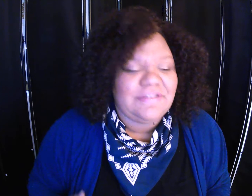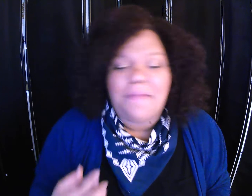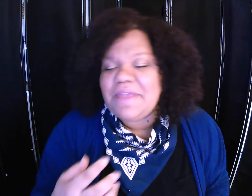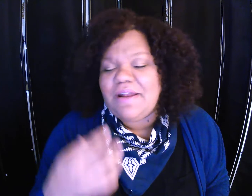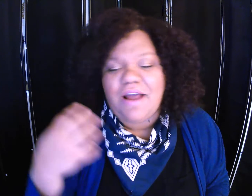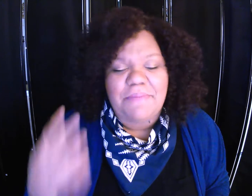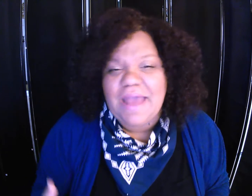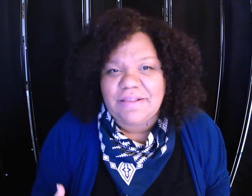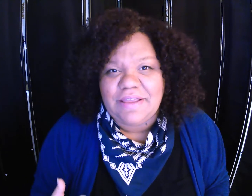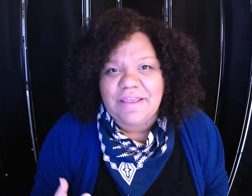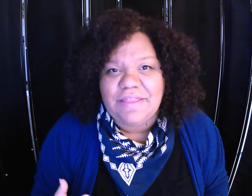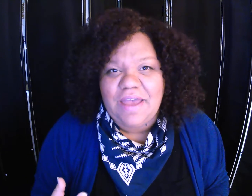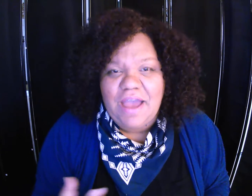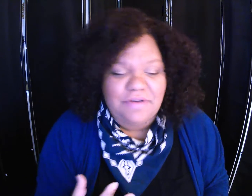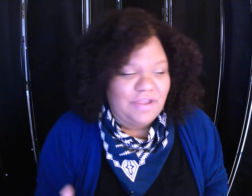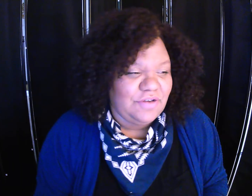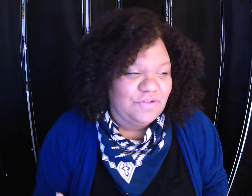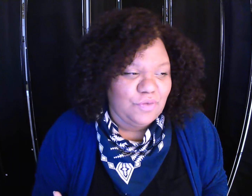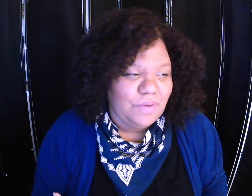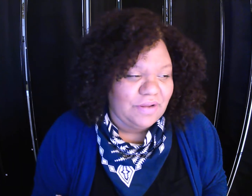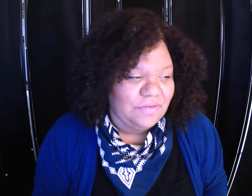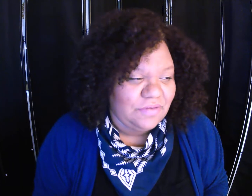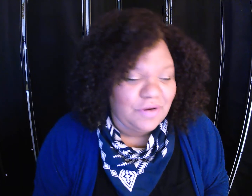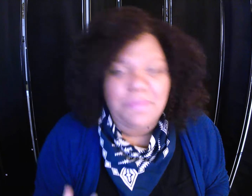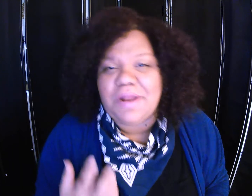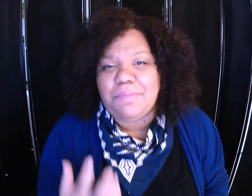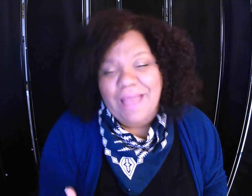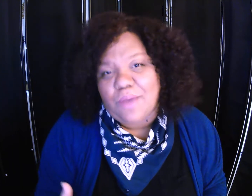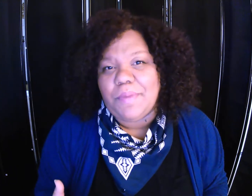something automatically that I related to was, being a black woman.